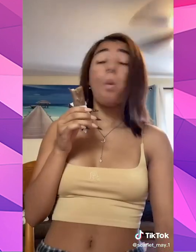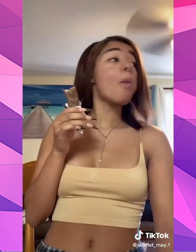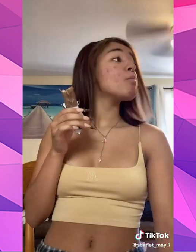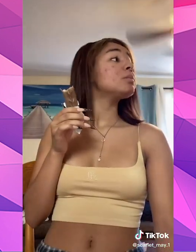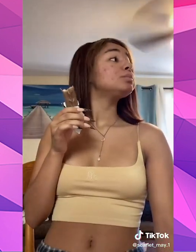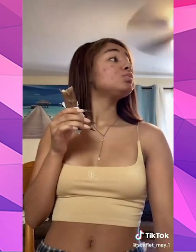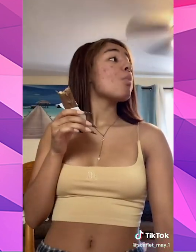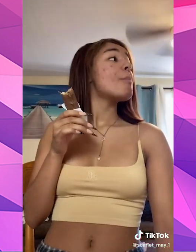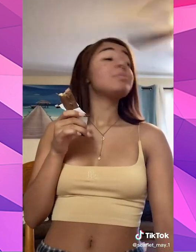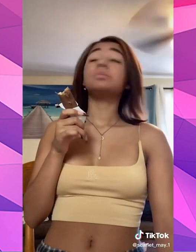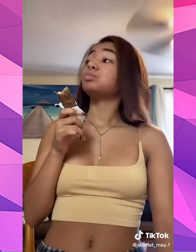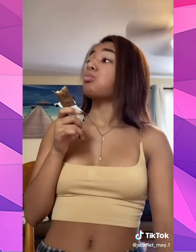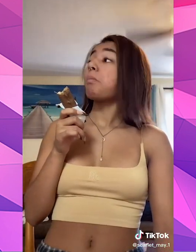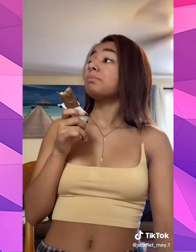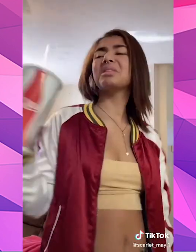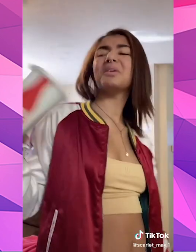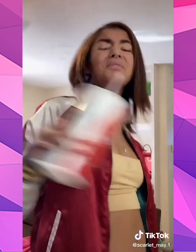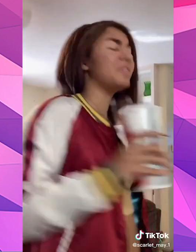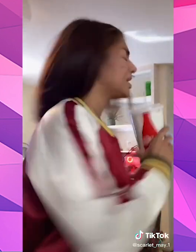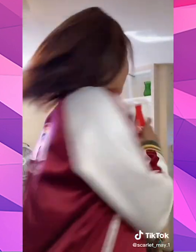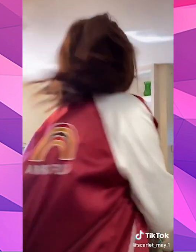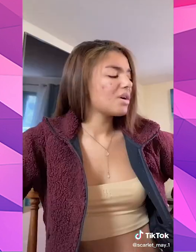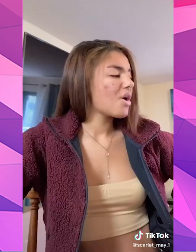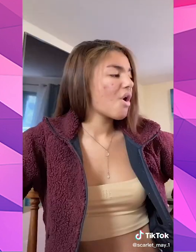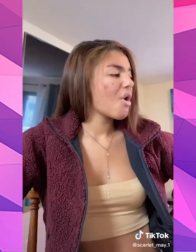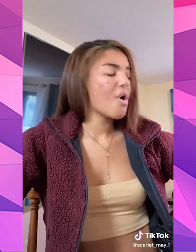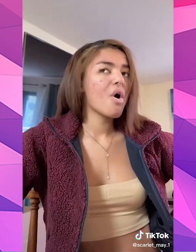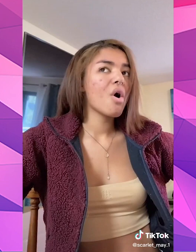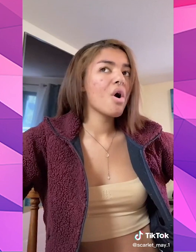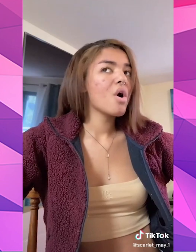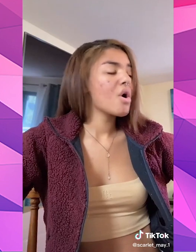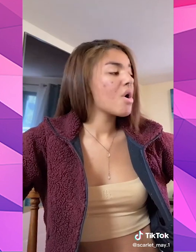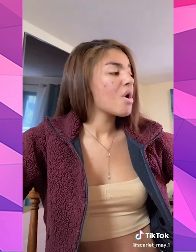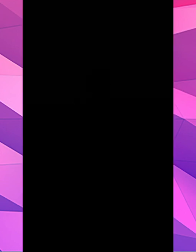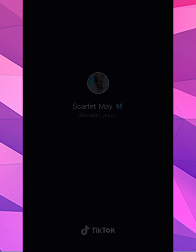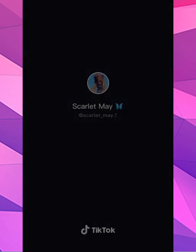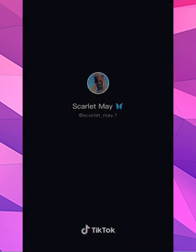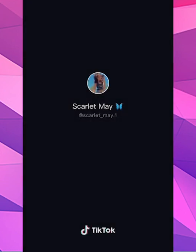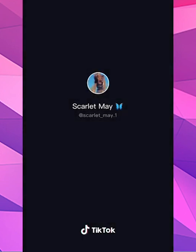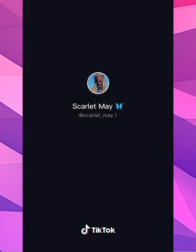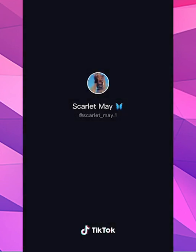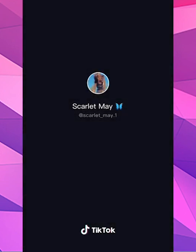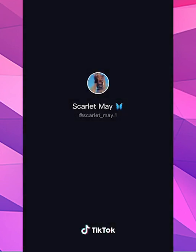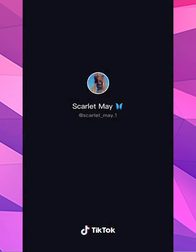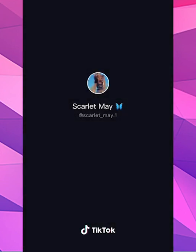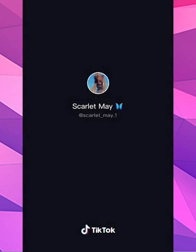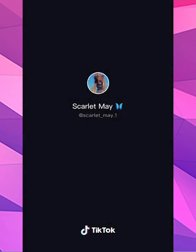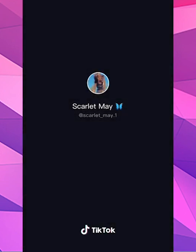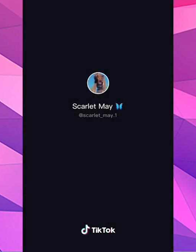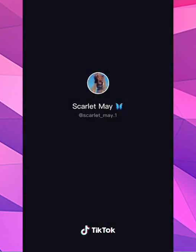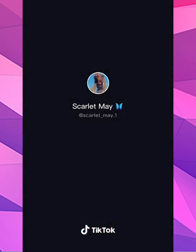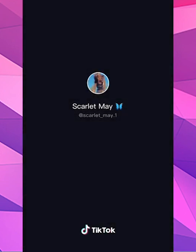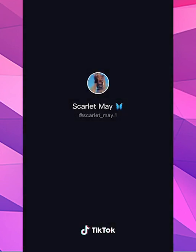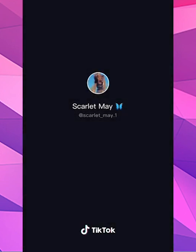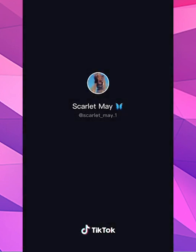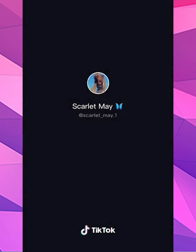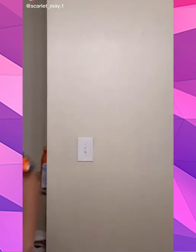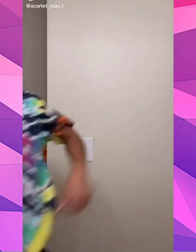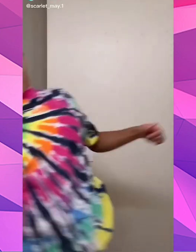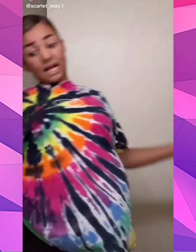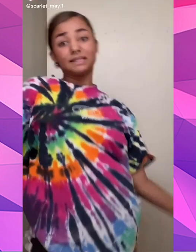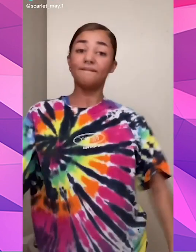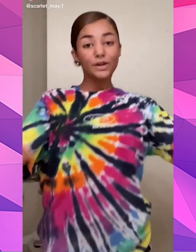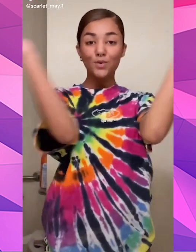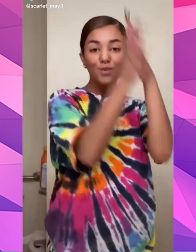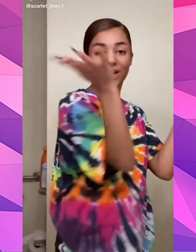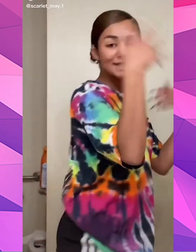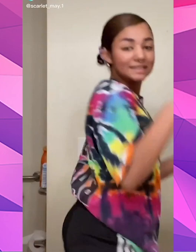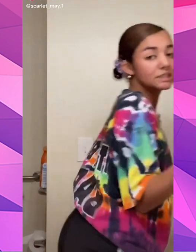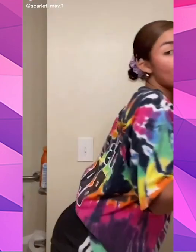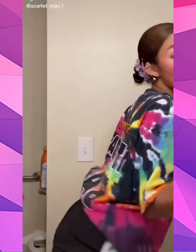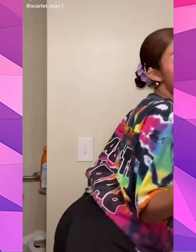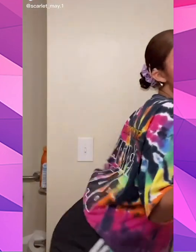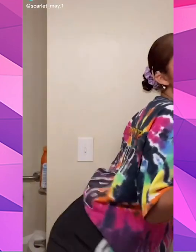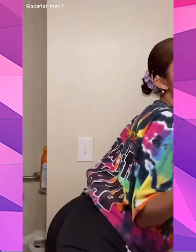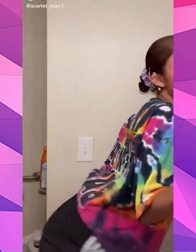the